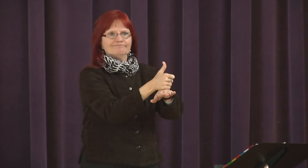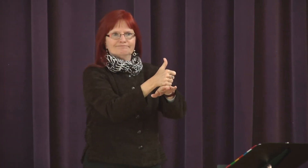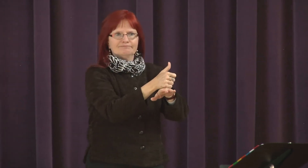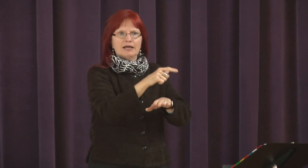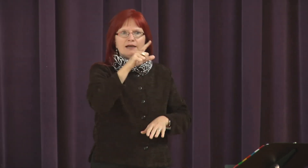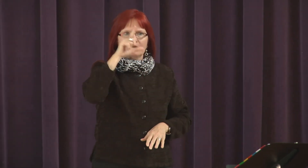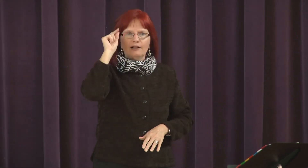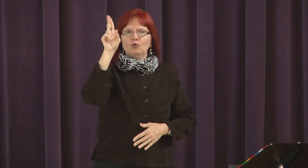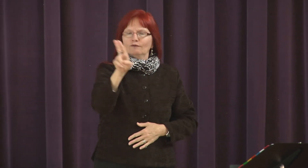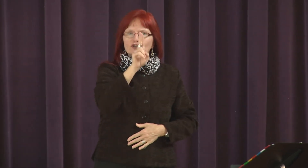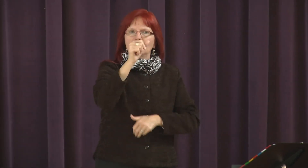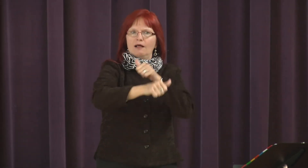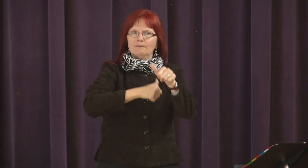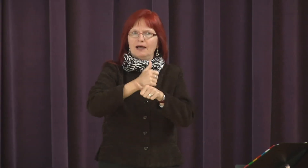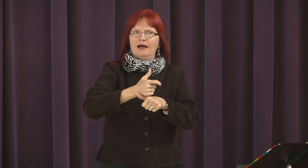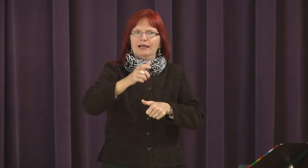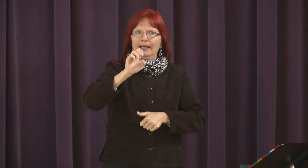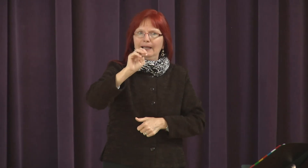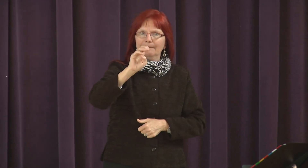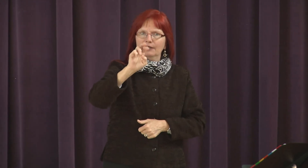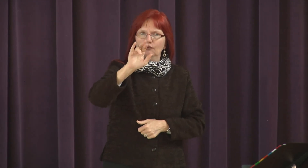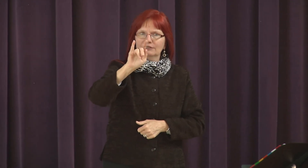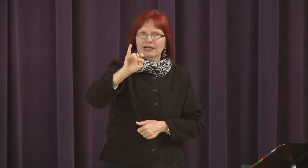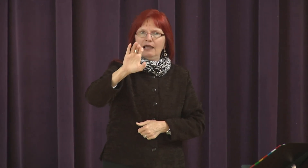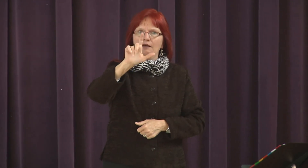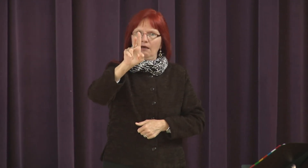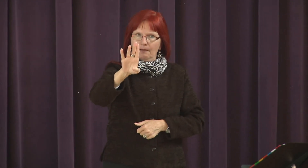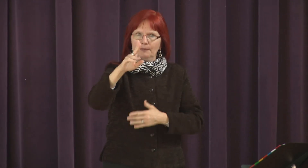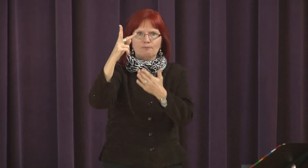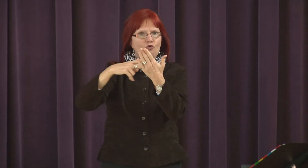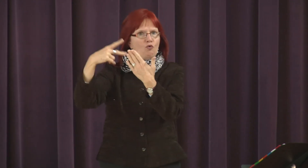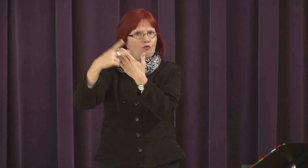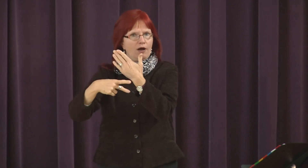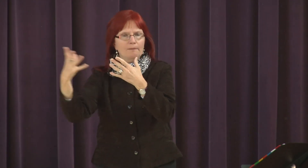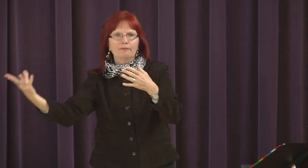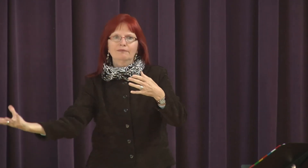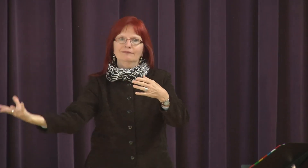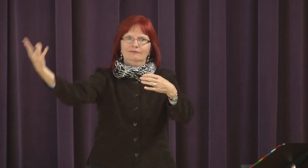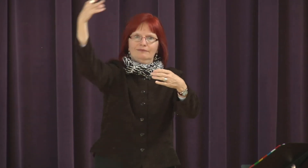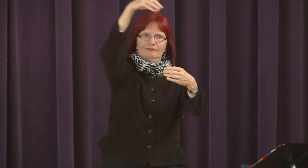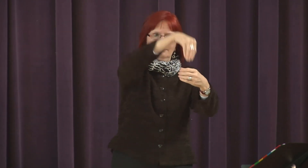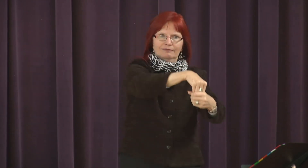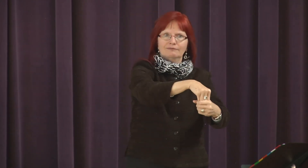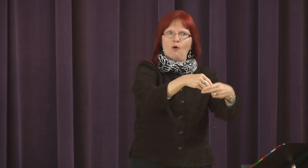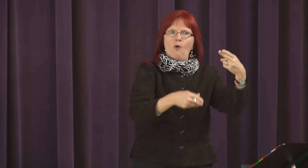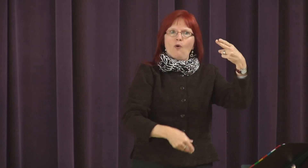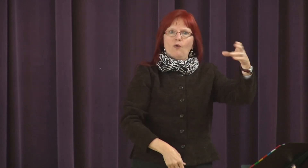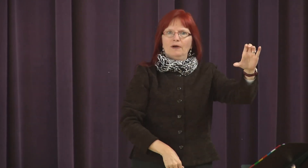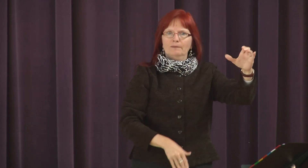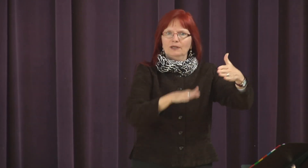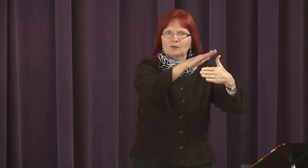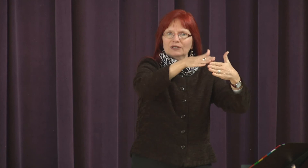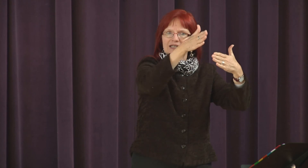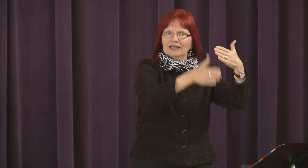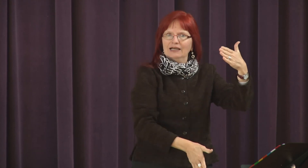for establishing the Gallaudet University Alumni Emeriti Club program, which is